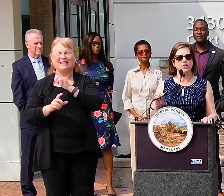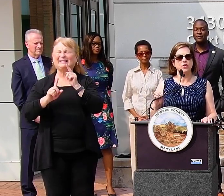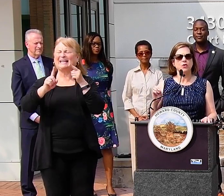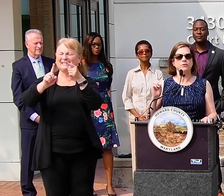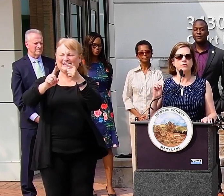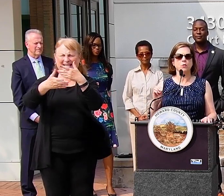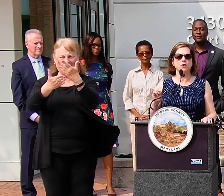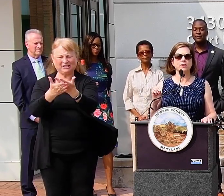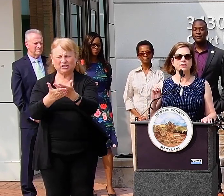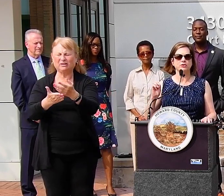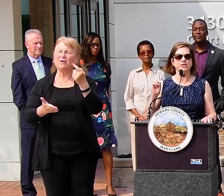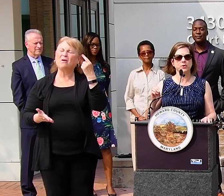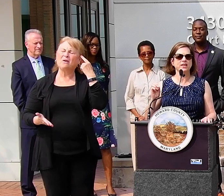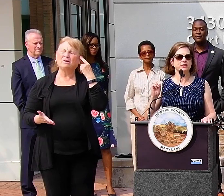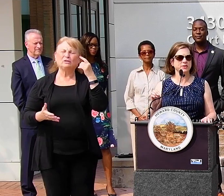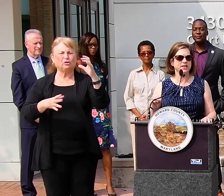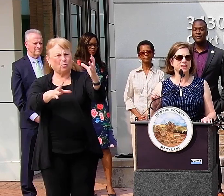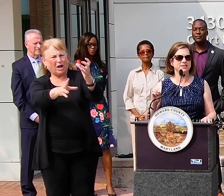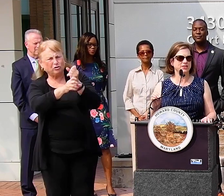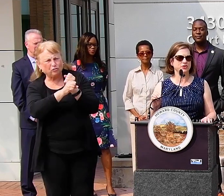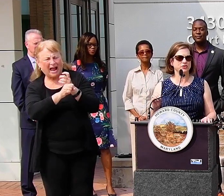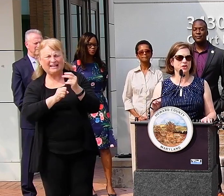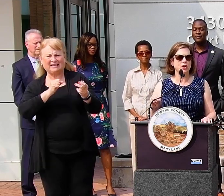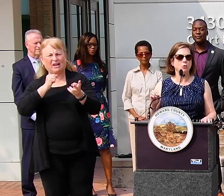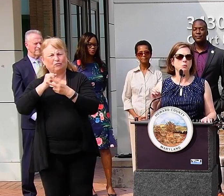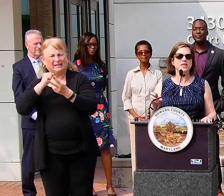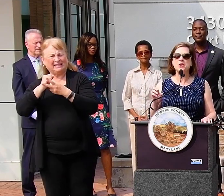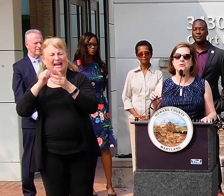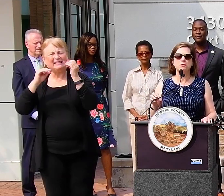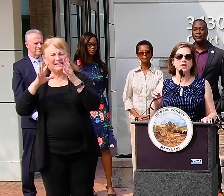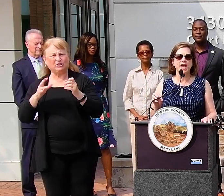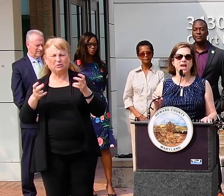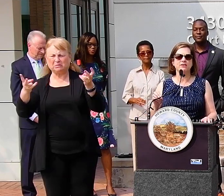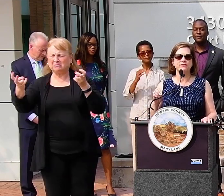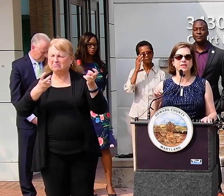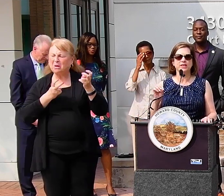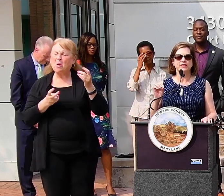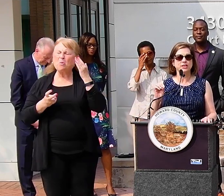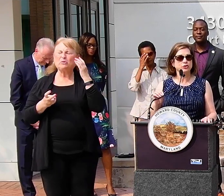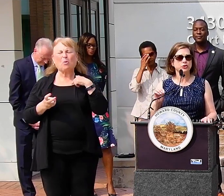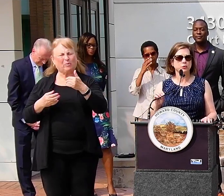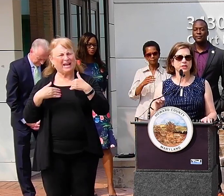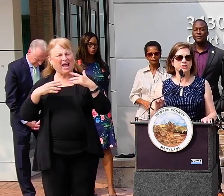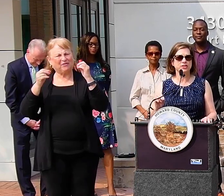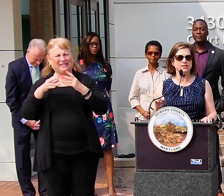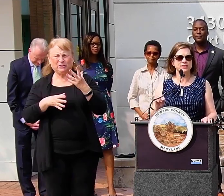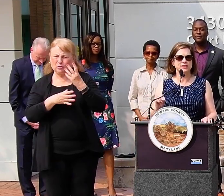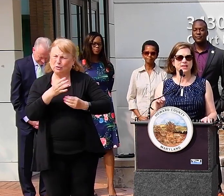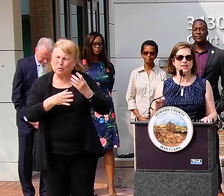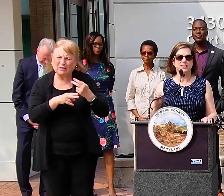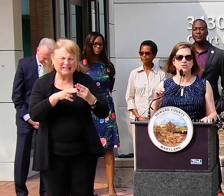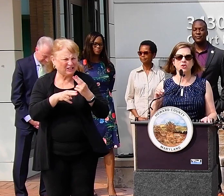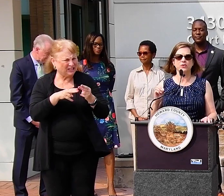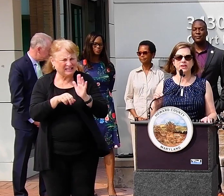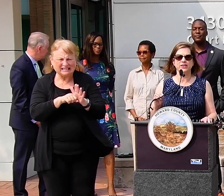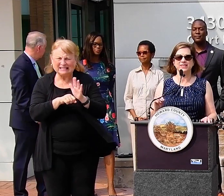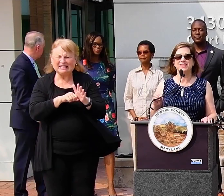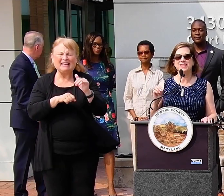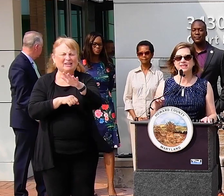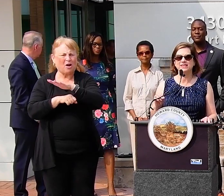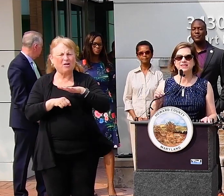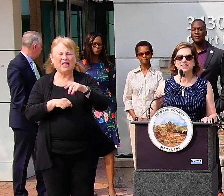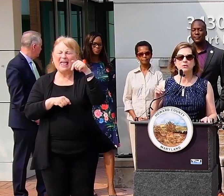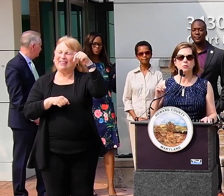destination to attract and retain teachers. We know that we have teacher shortages in all